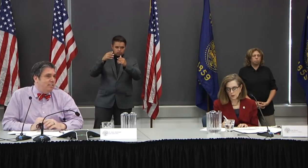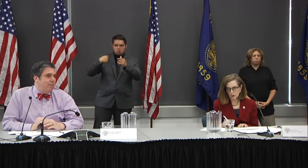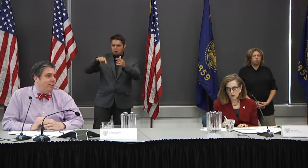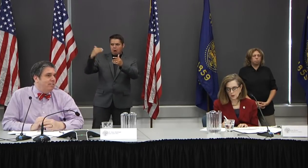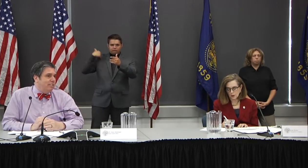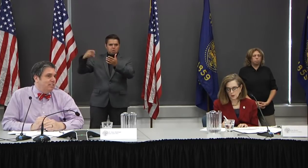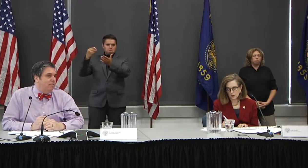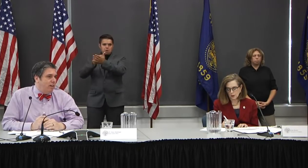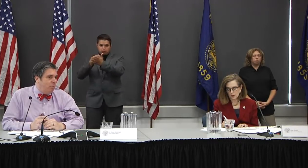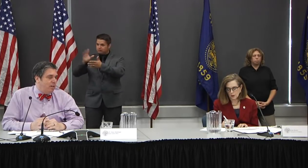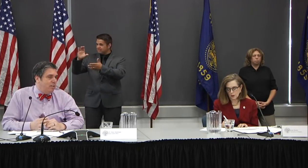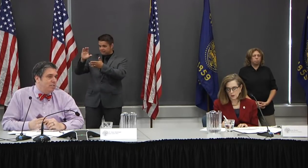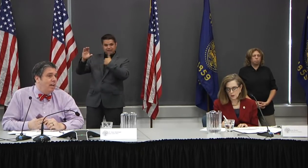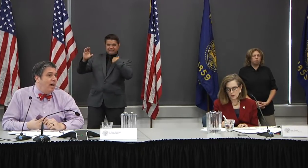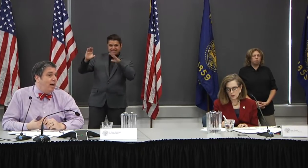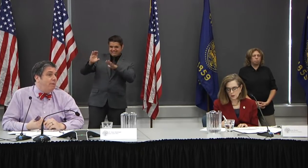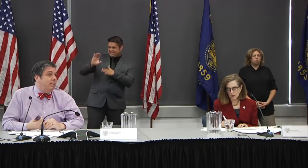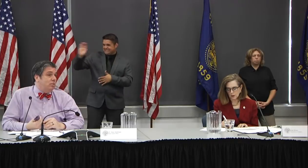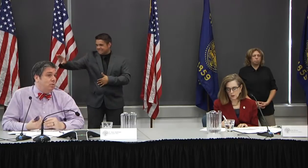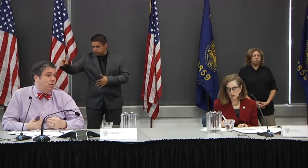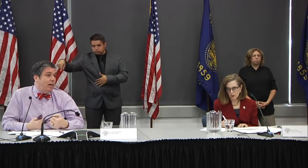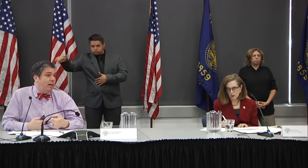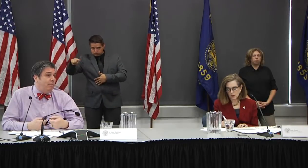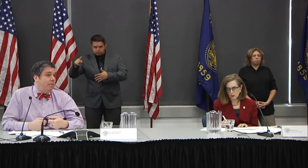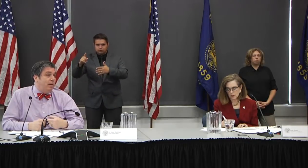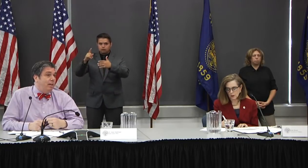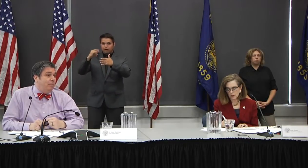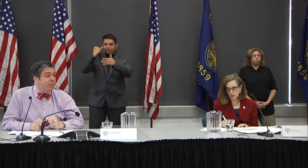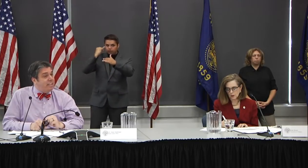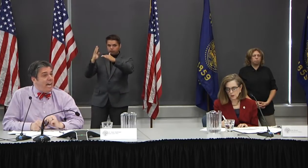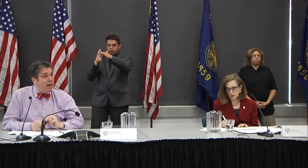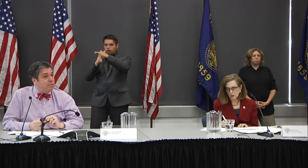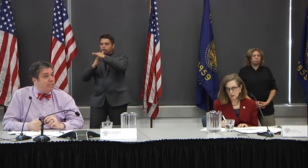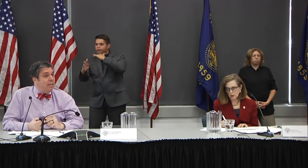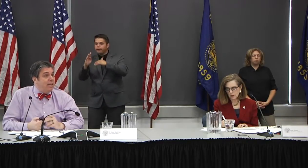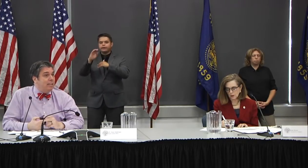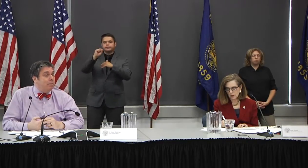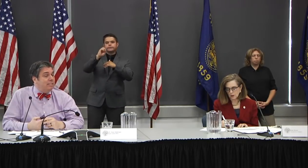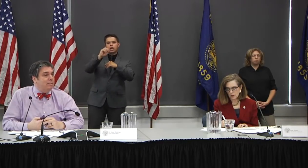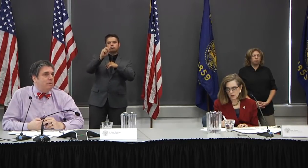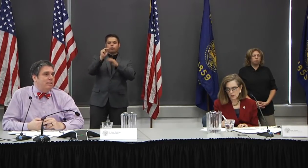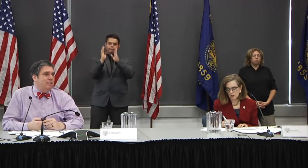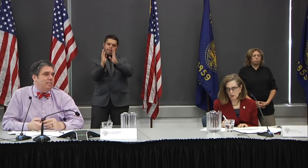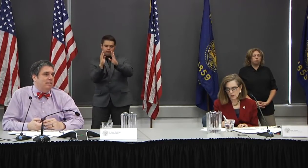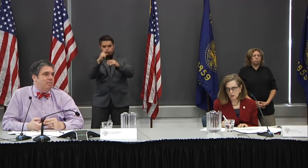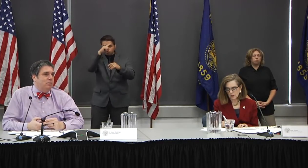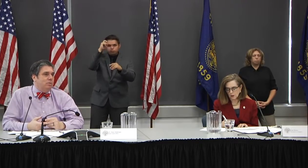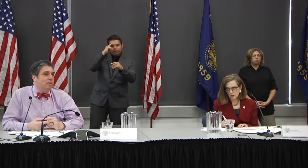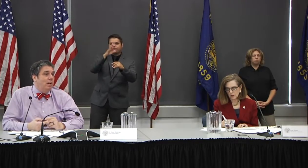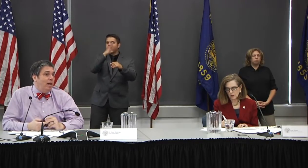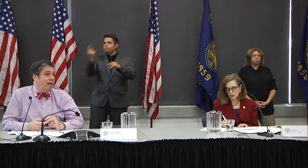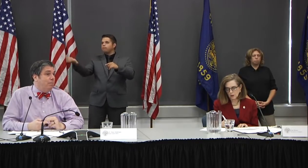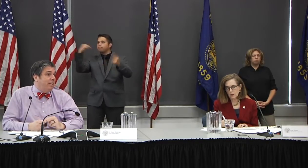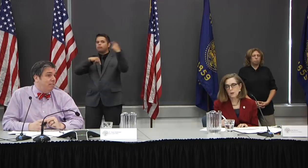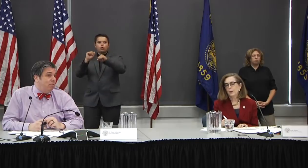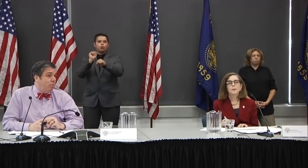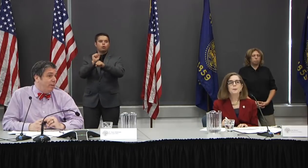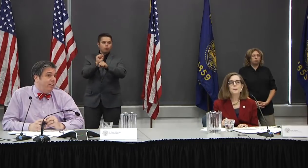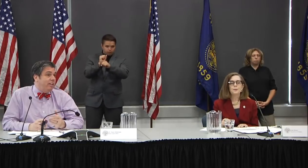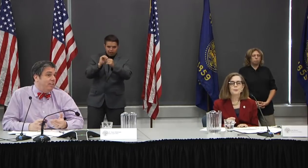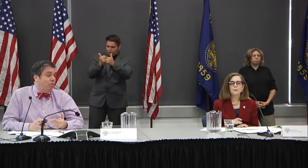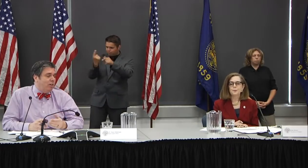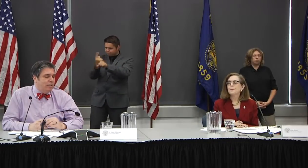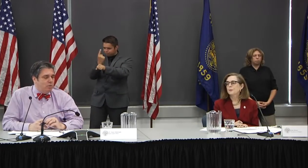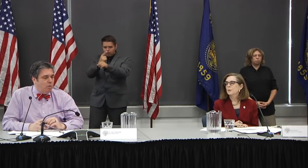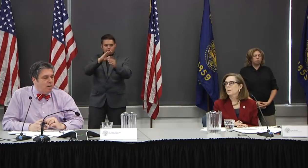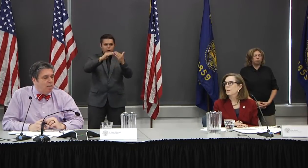the needs of migrant and seasonal farm workers and to look at the housing and the places where these individuals live while